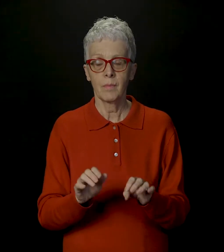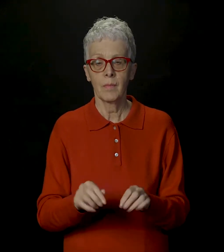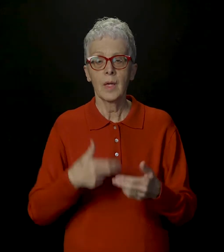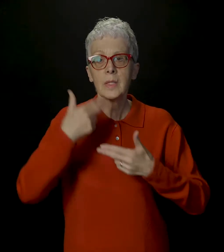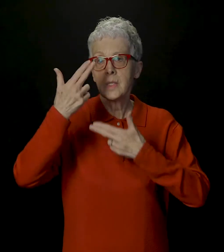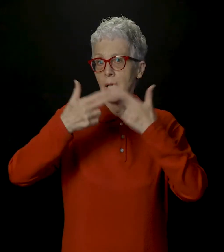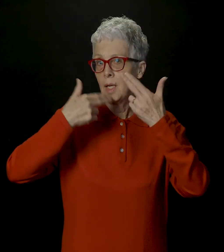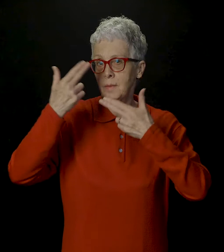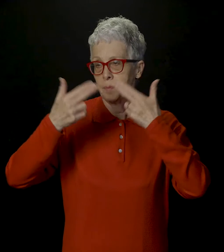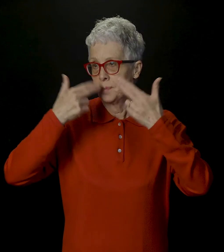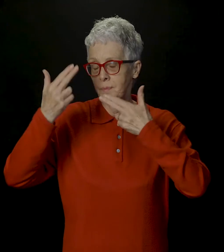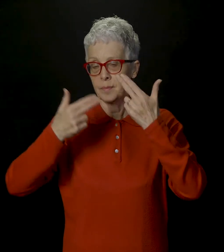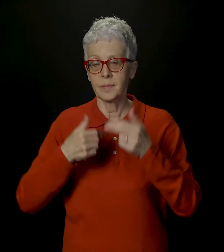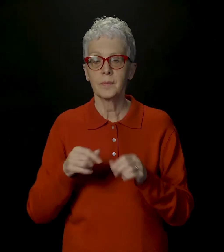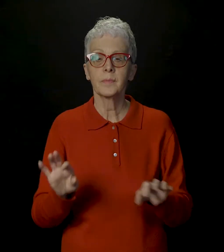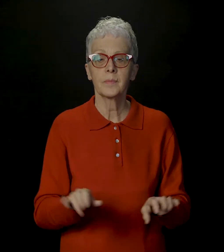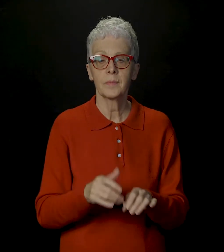Let's sing, I Needed Rescue